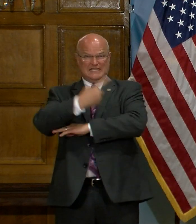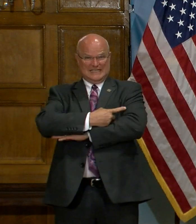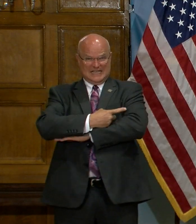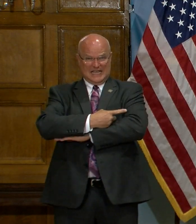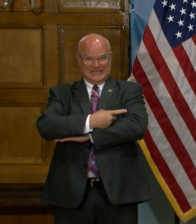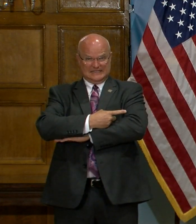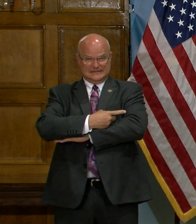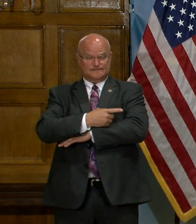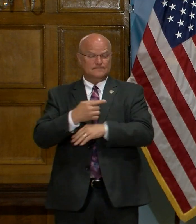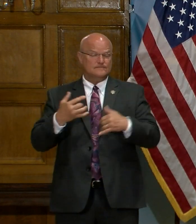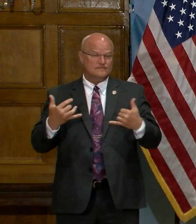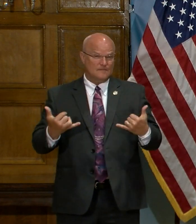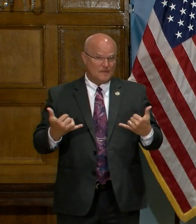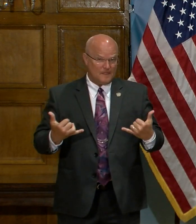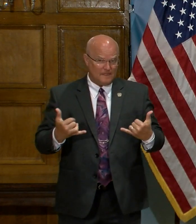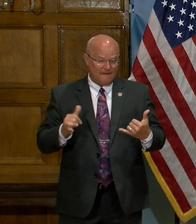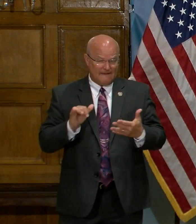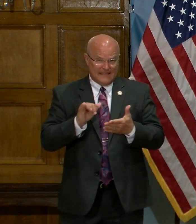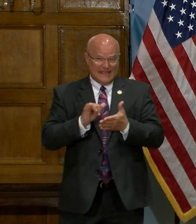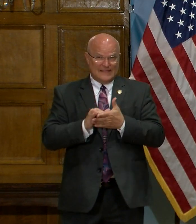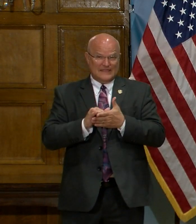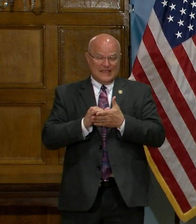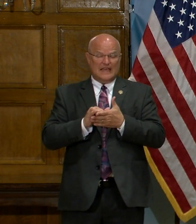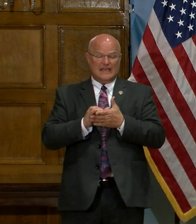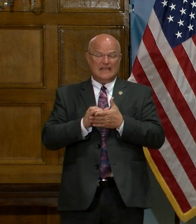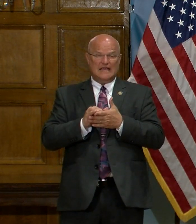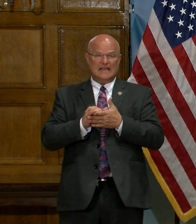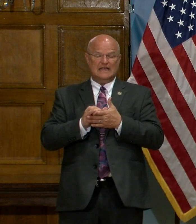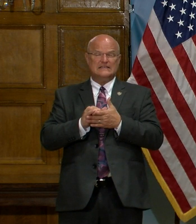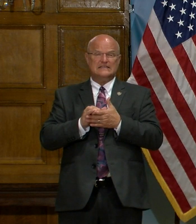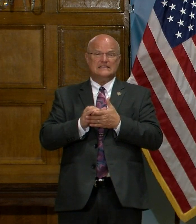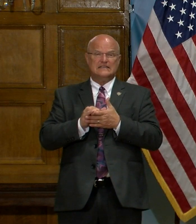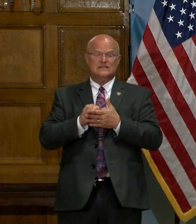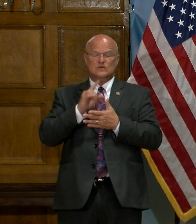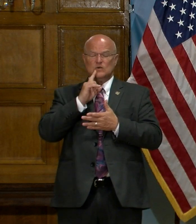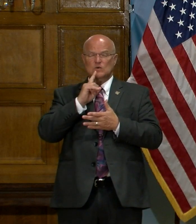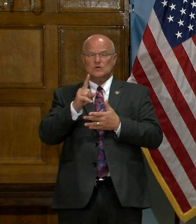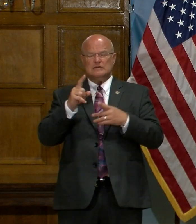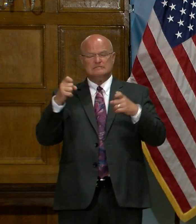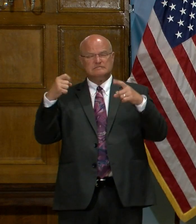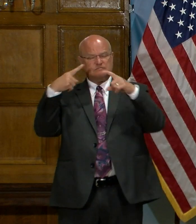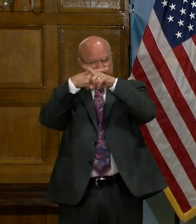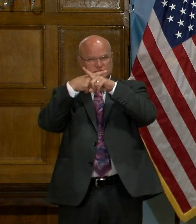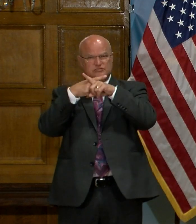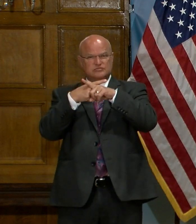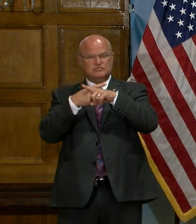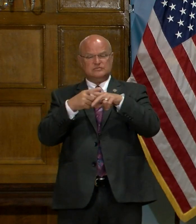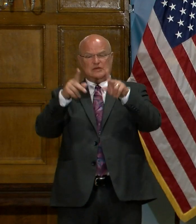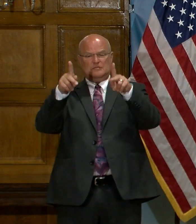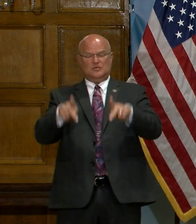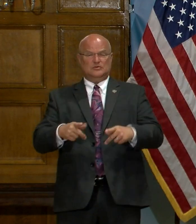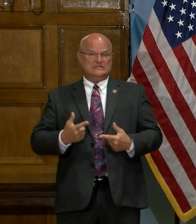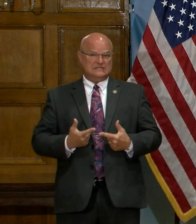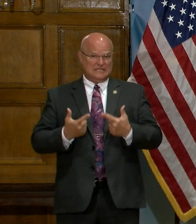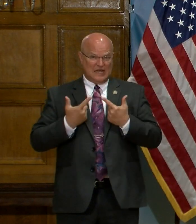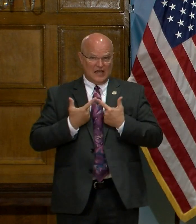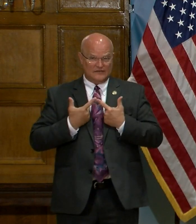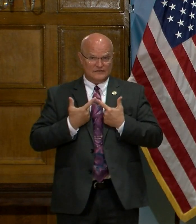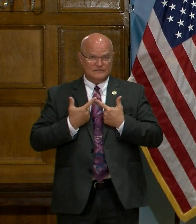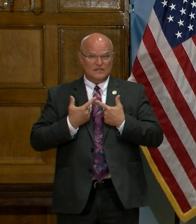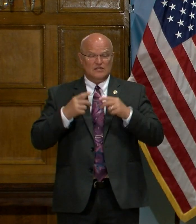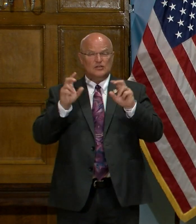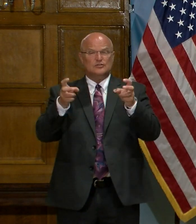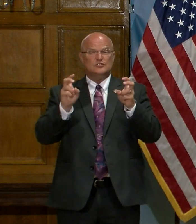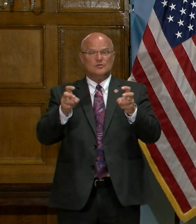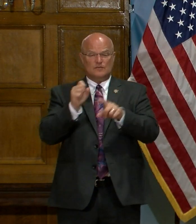days. Now, that is it's a real consequence to someone's individual life, and